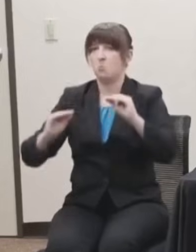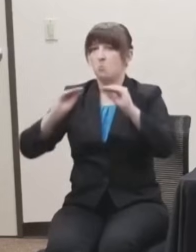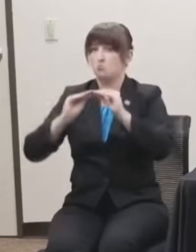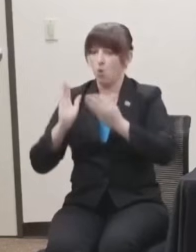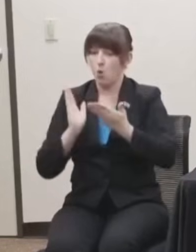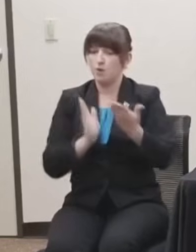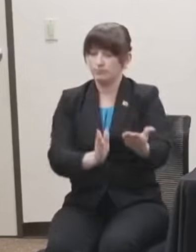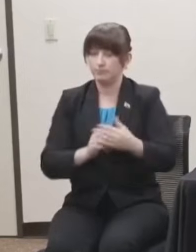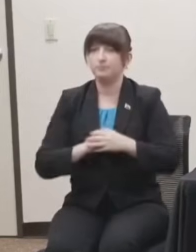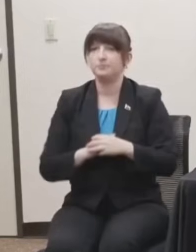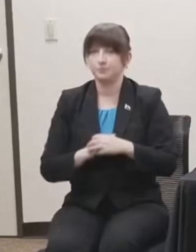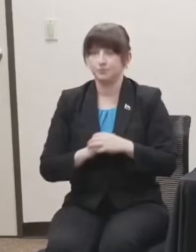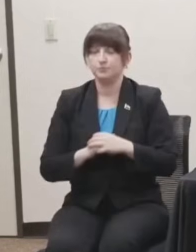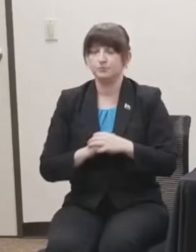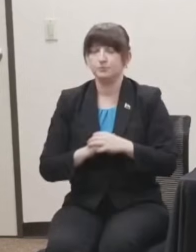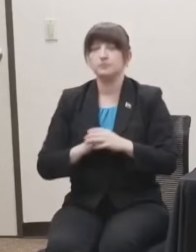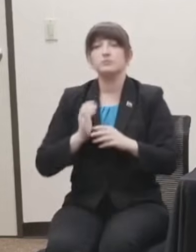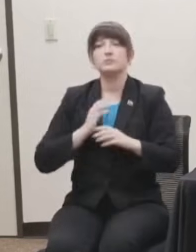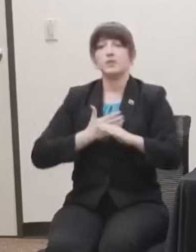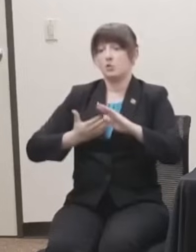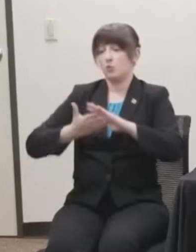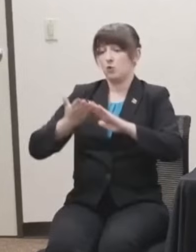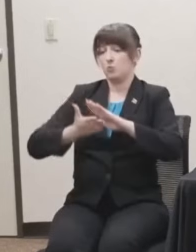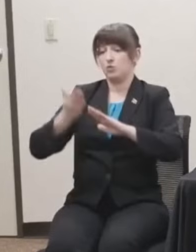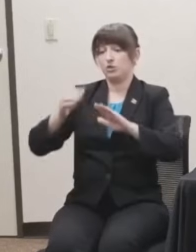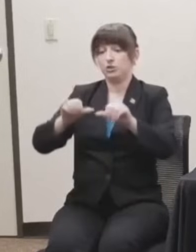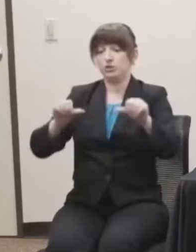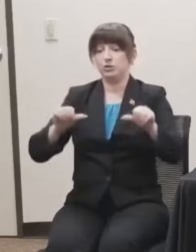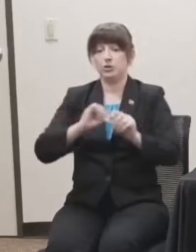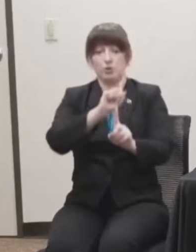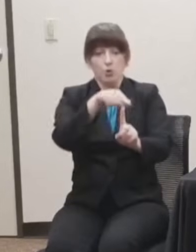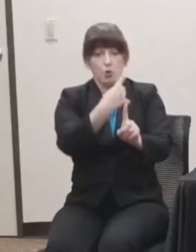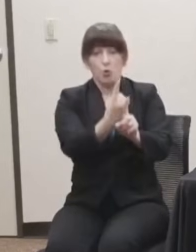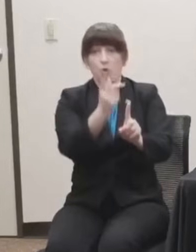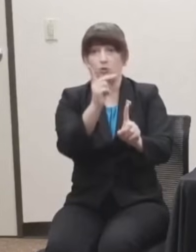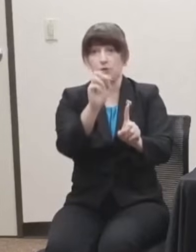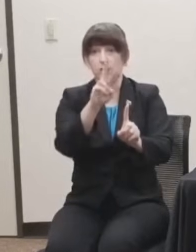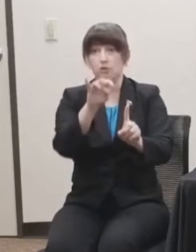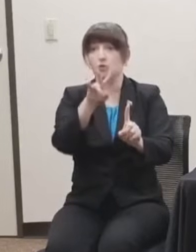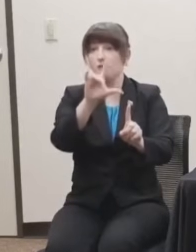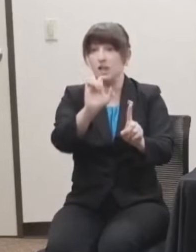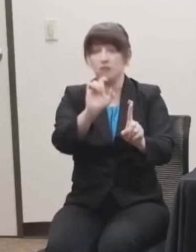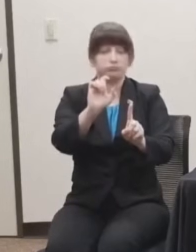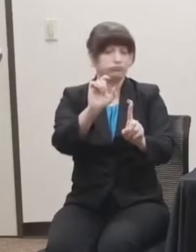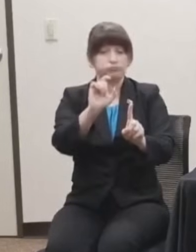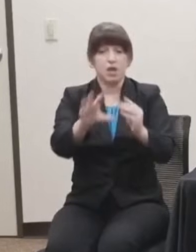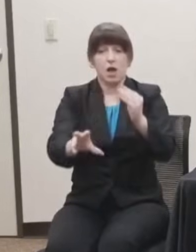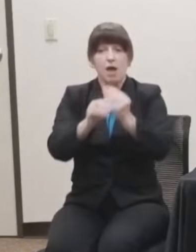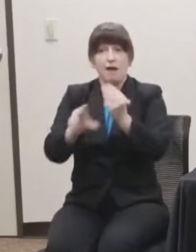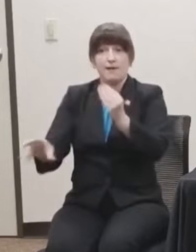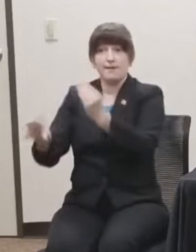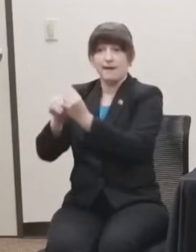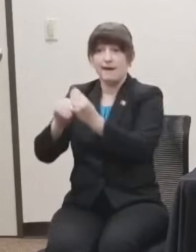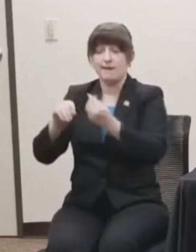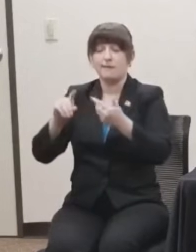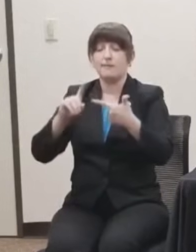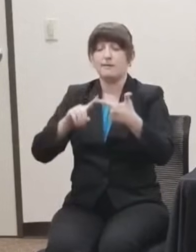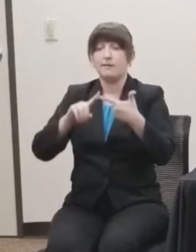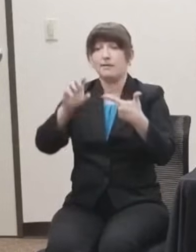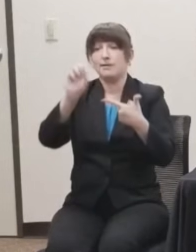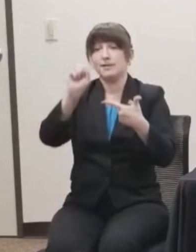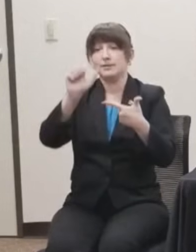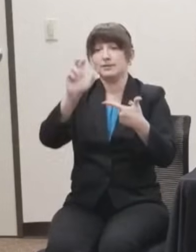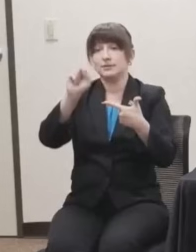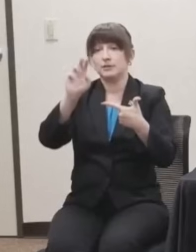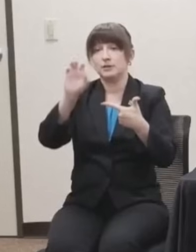also expanded our operations area to not only include Kerrville, but we now have personnel operating in San Saba